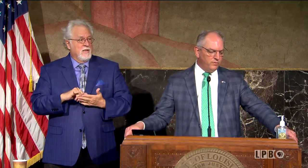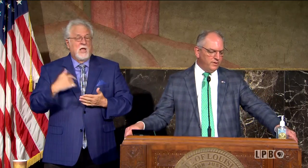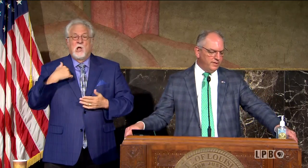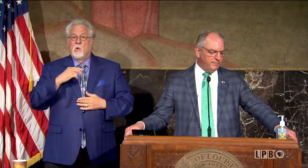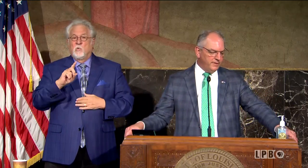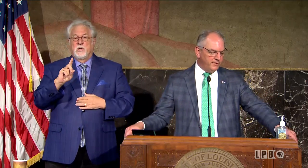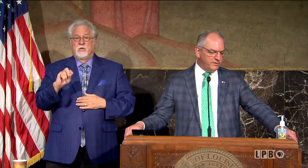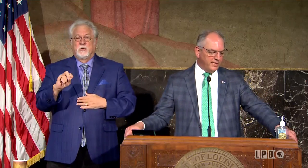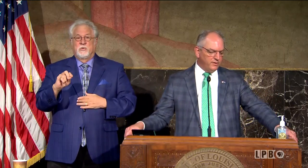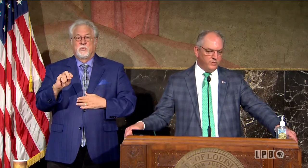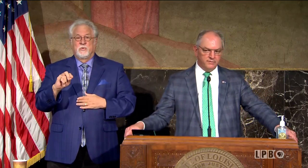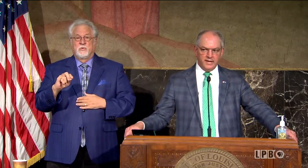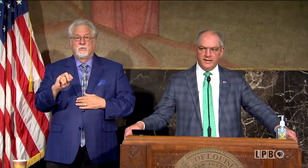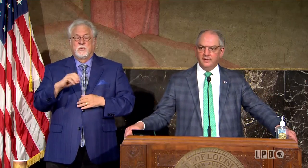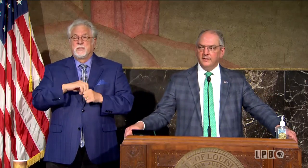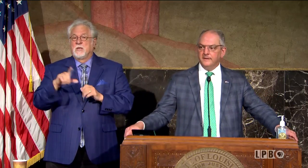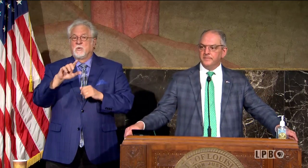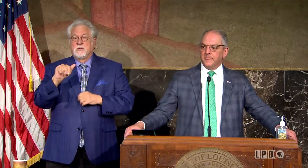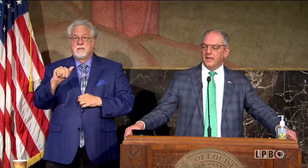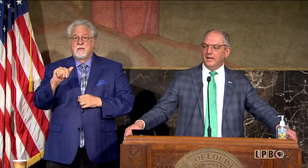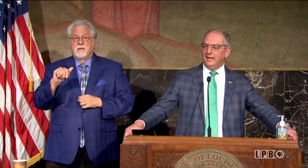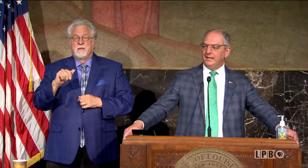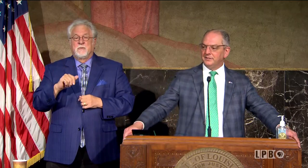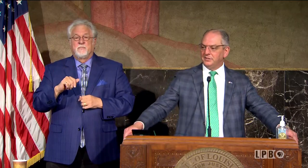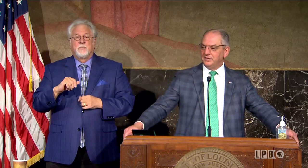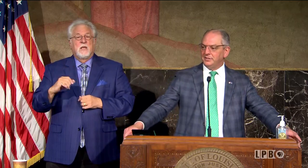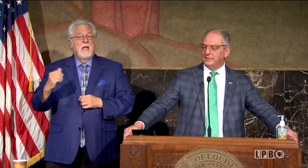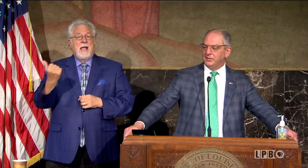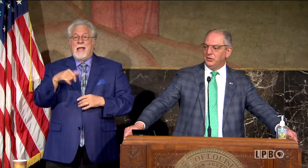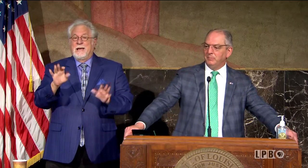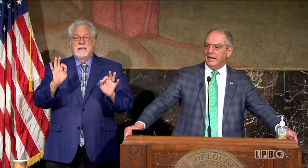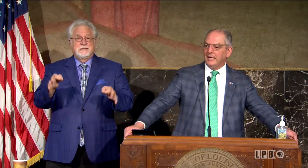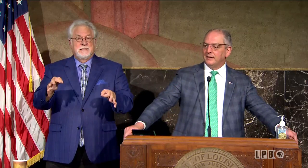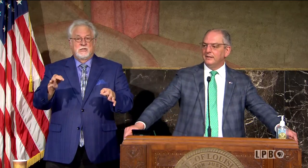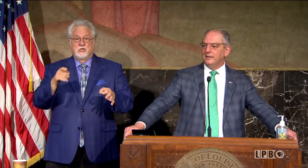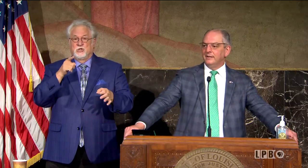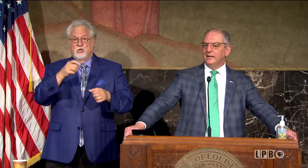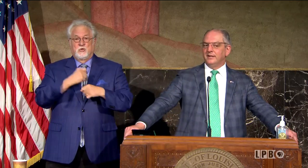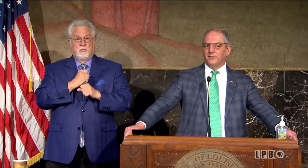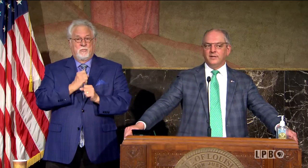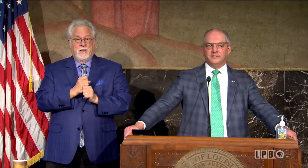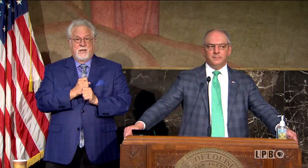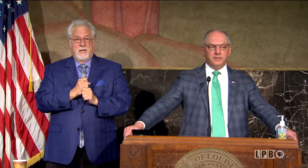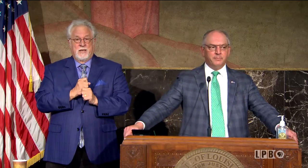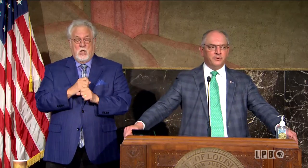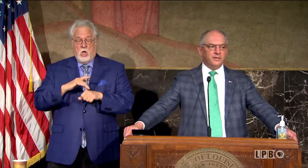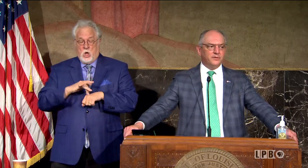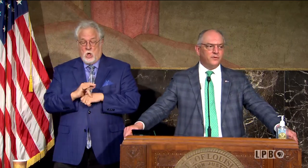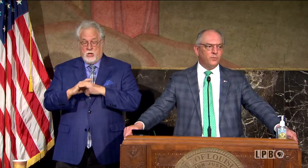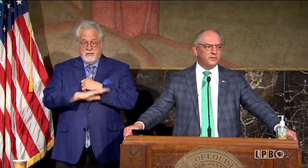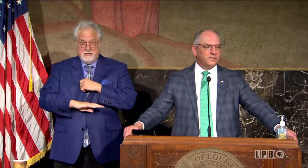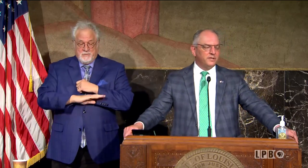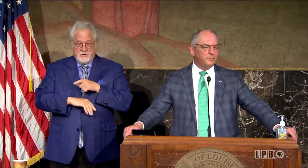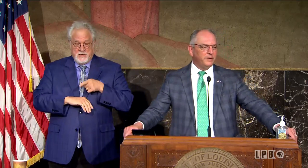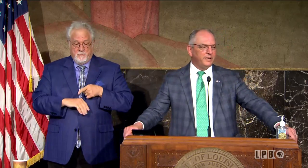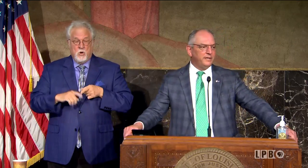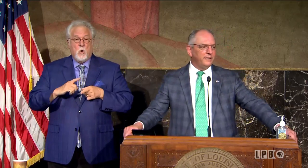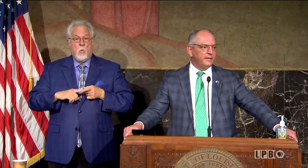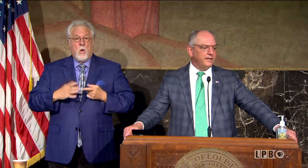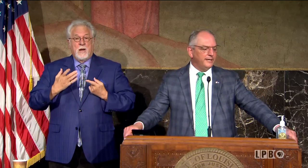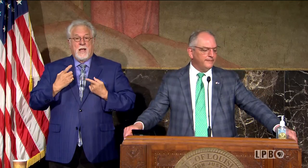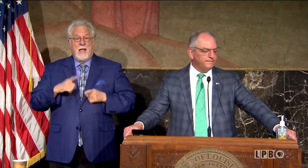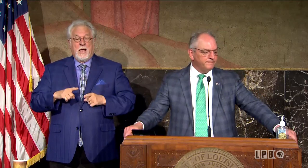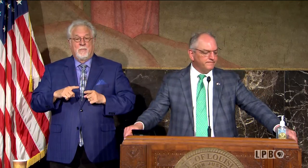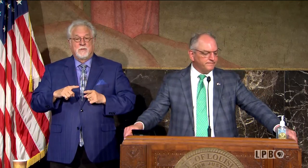we do in the state of Louisiana. Any decision that you make in early September as for what's going to